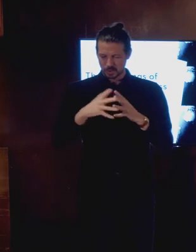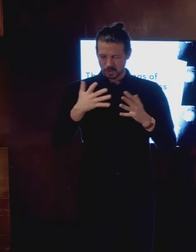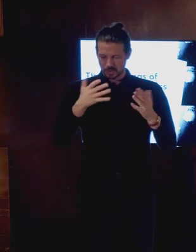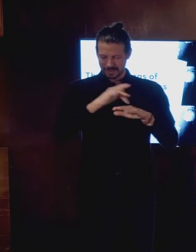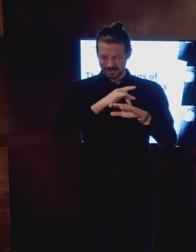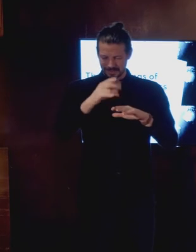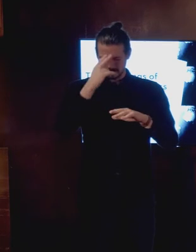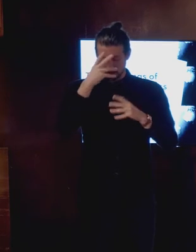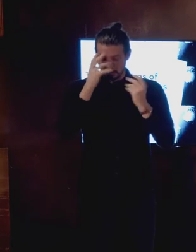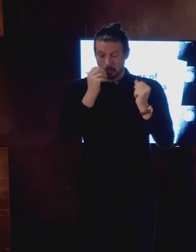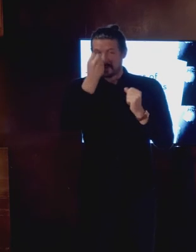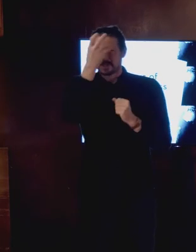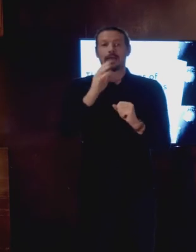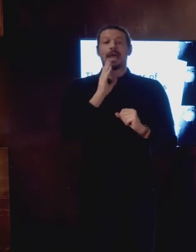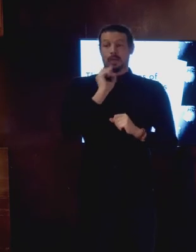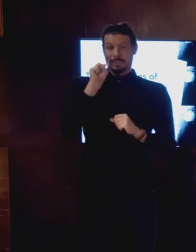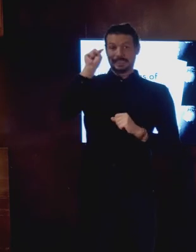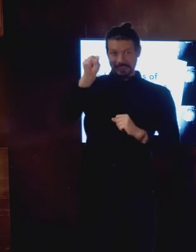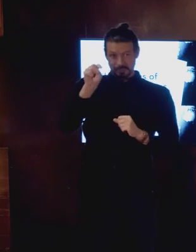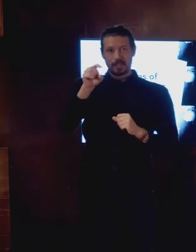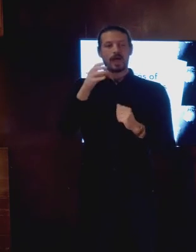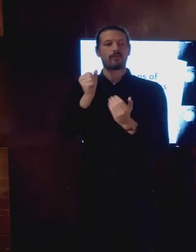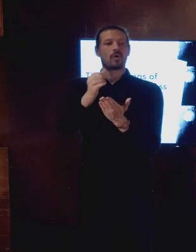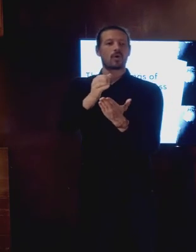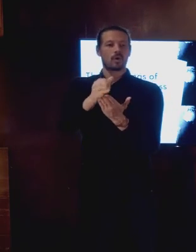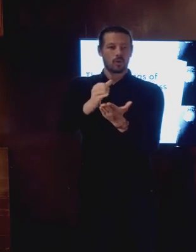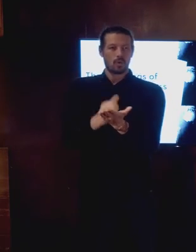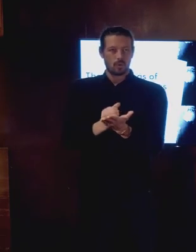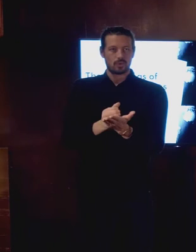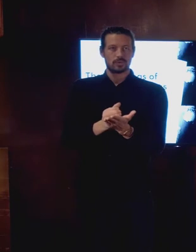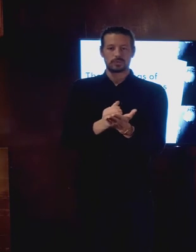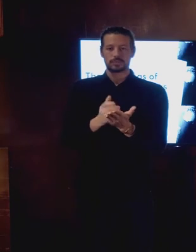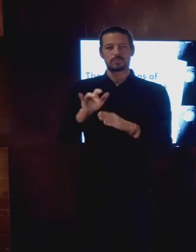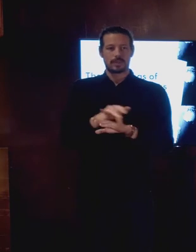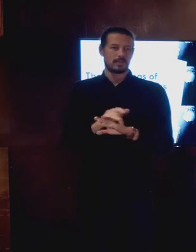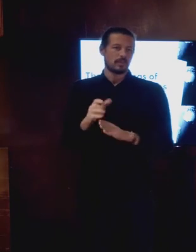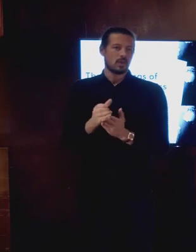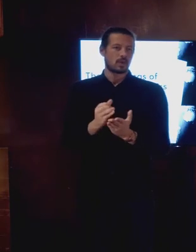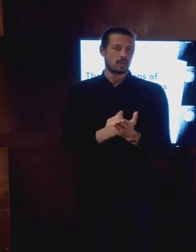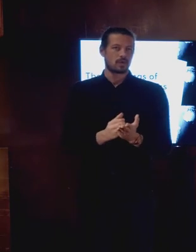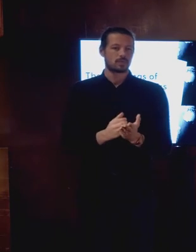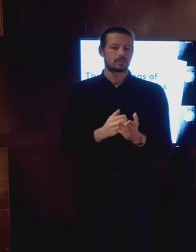theatre, but in Glasgow, and there is a course there. It's a theatre course.